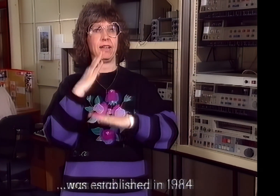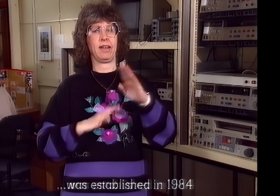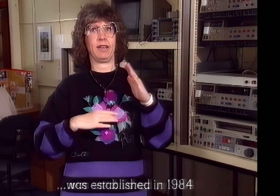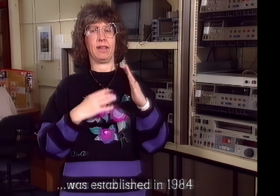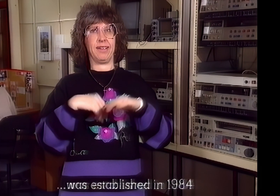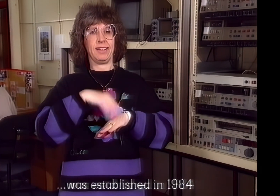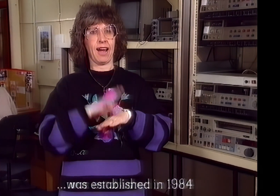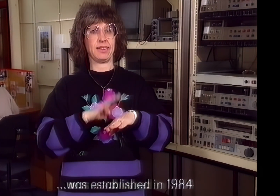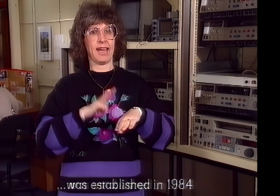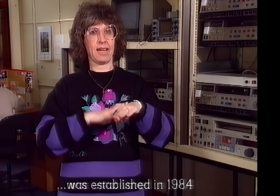in 1984.